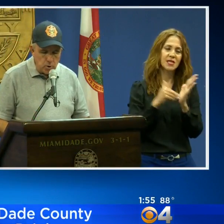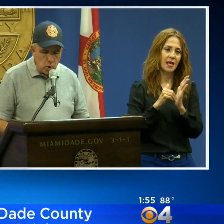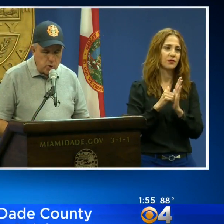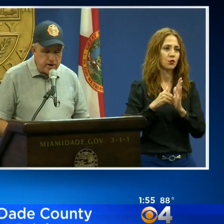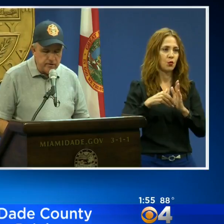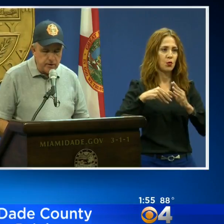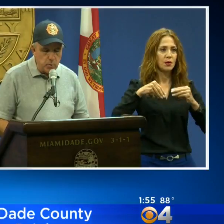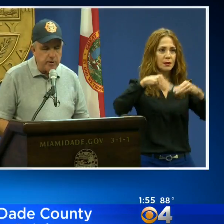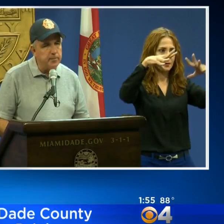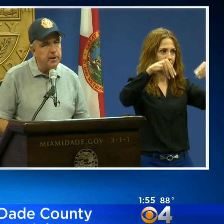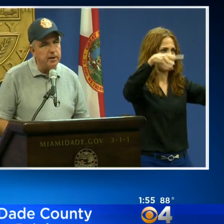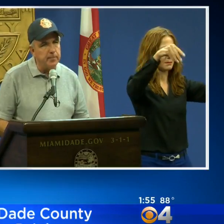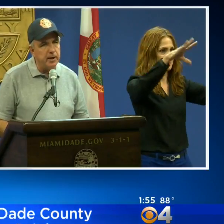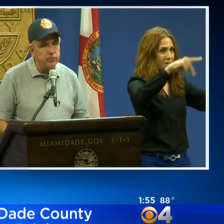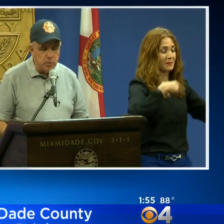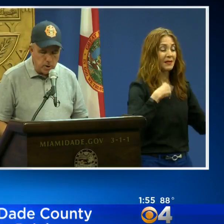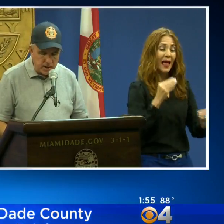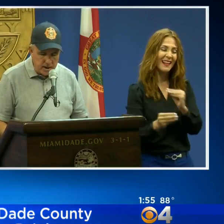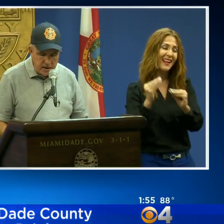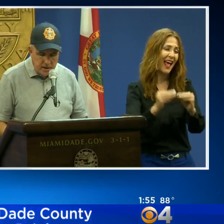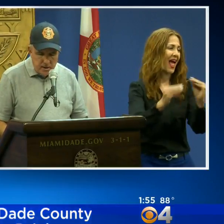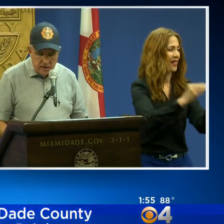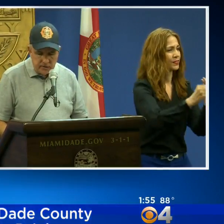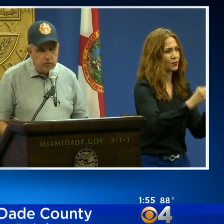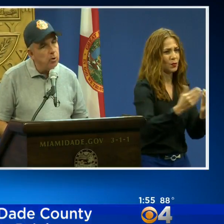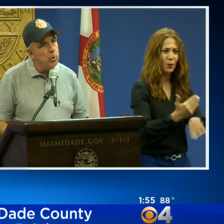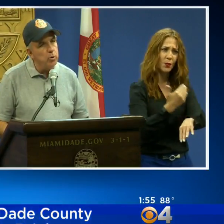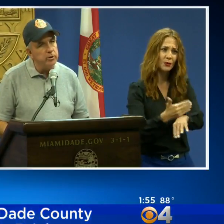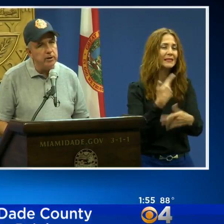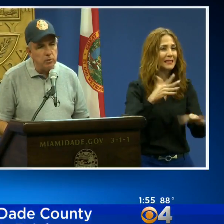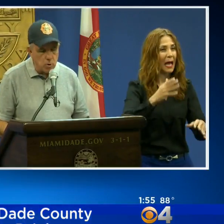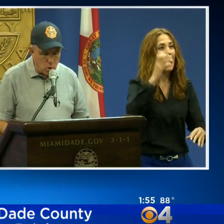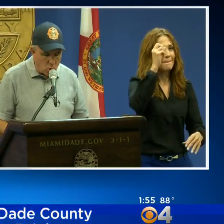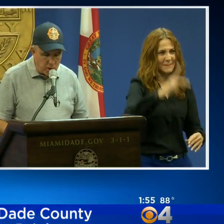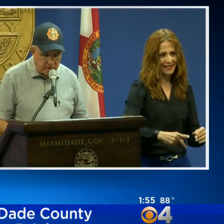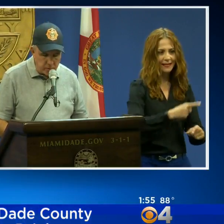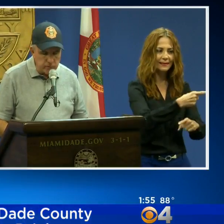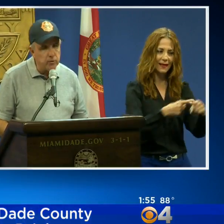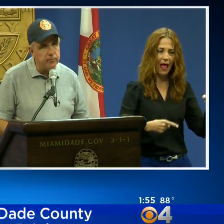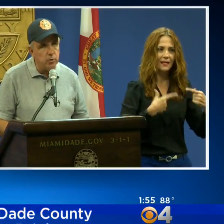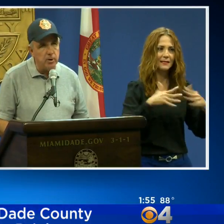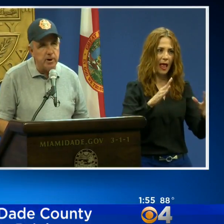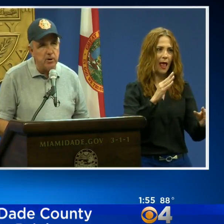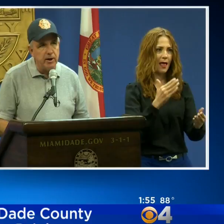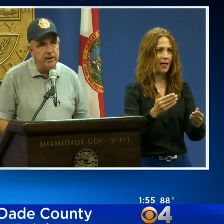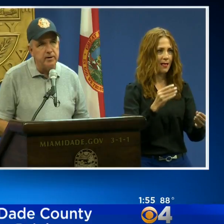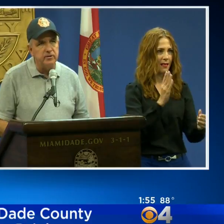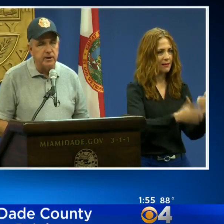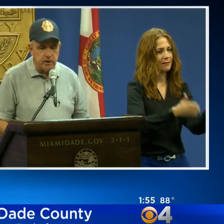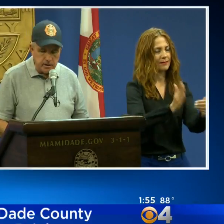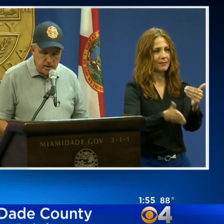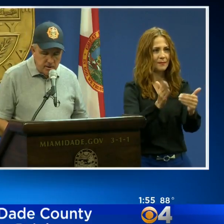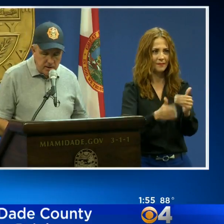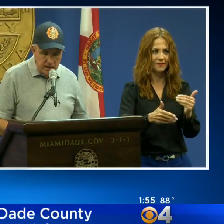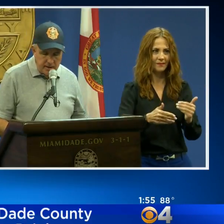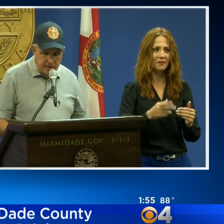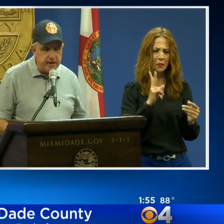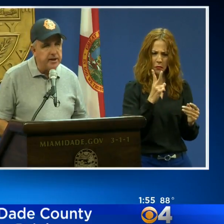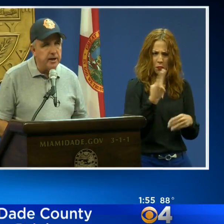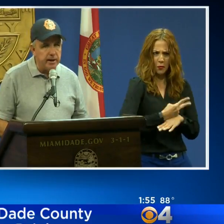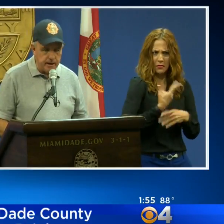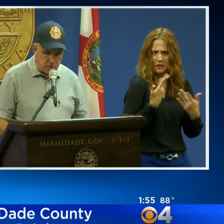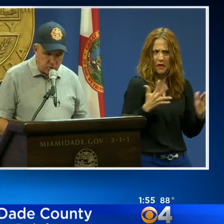remain without power. Some good news on aviation. He said Miami International Airport is operating at 100%, but because of the airlines, it's